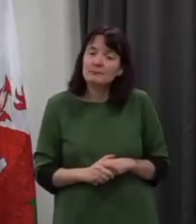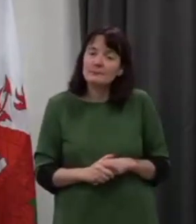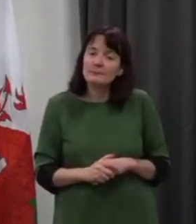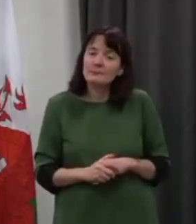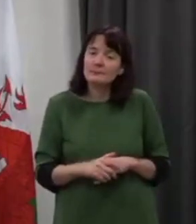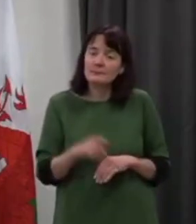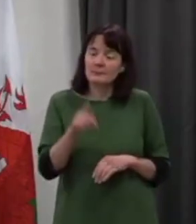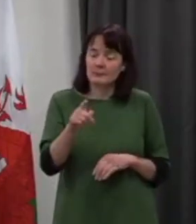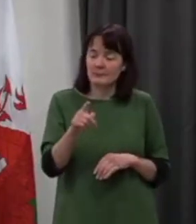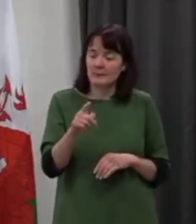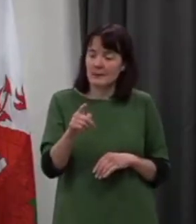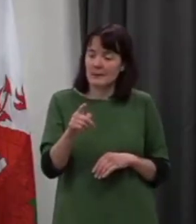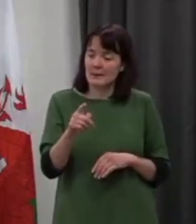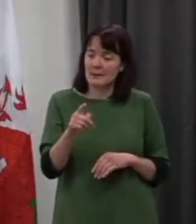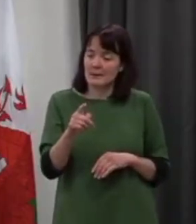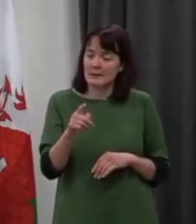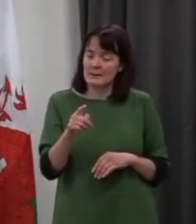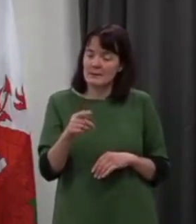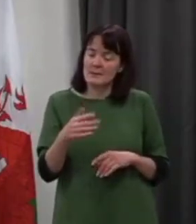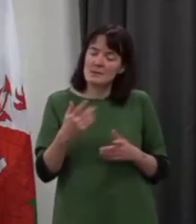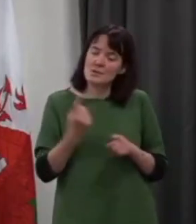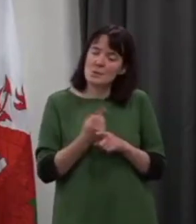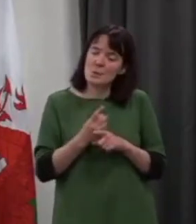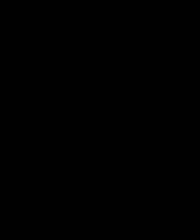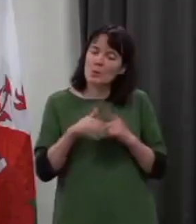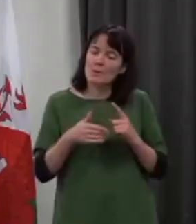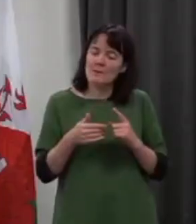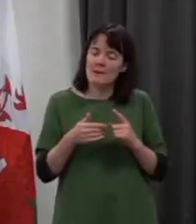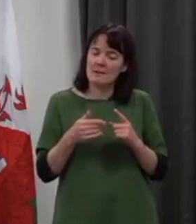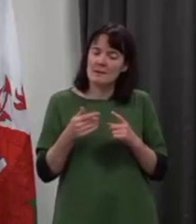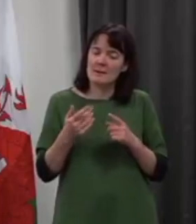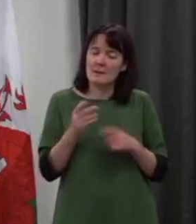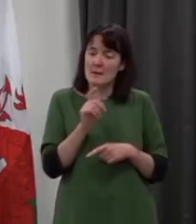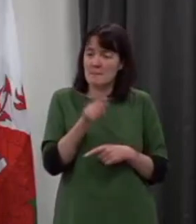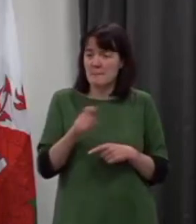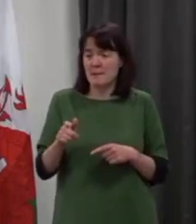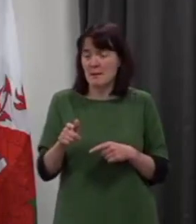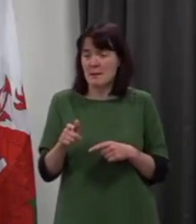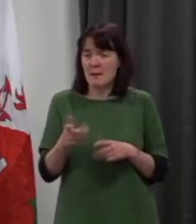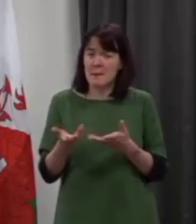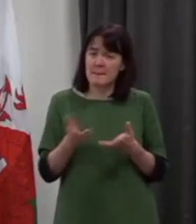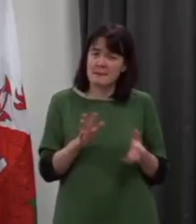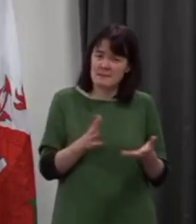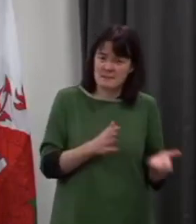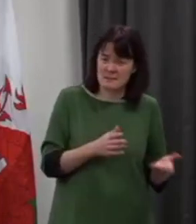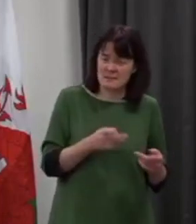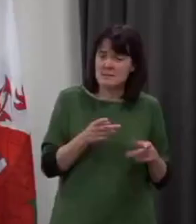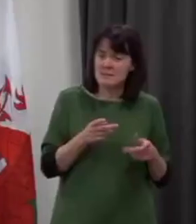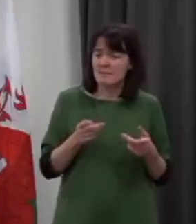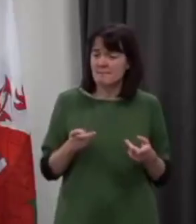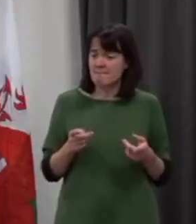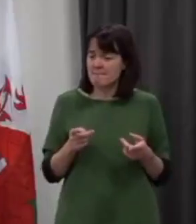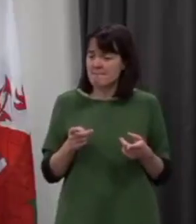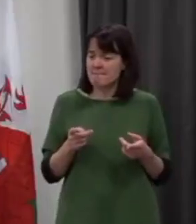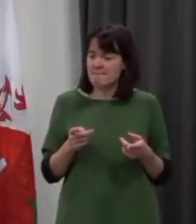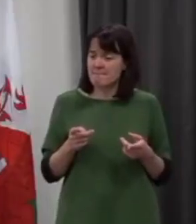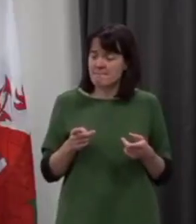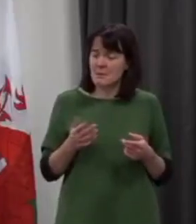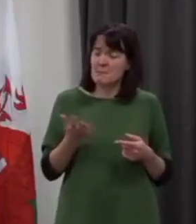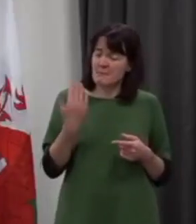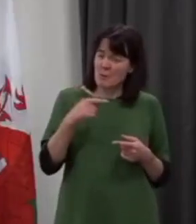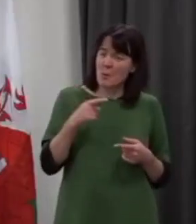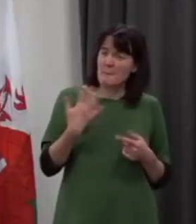reporting the health board. The First Minister yesterday spoke about the decision not to do that because of identifying